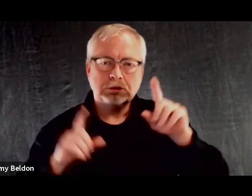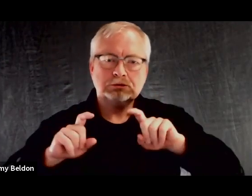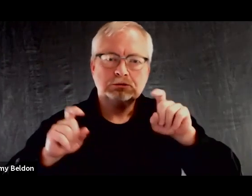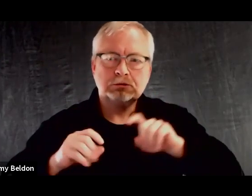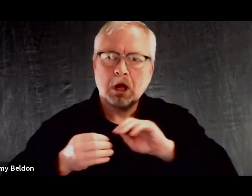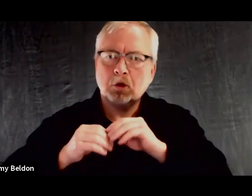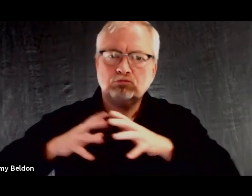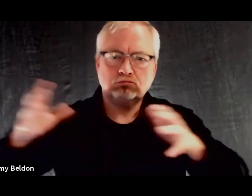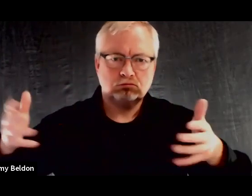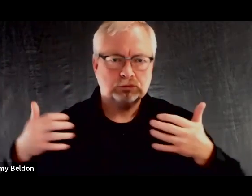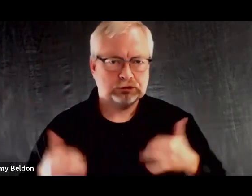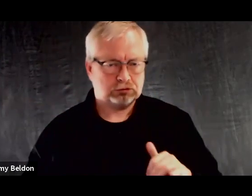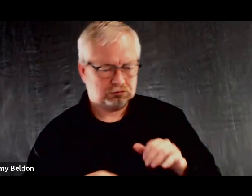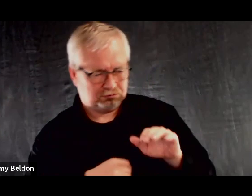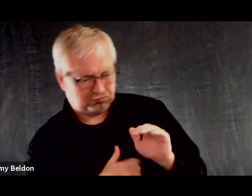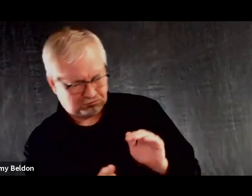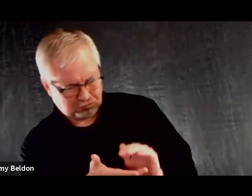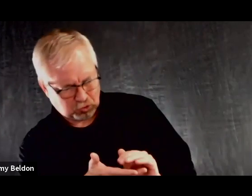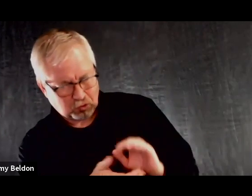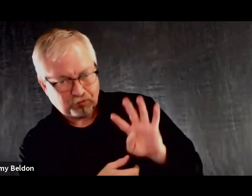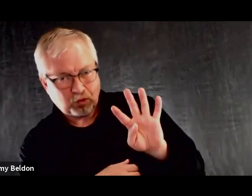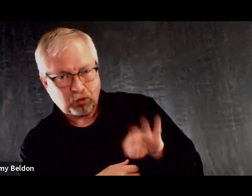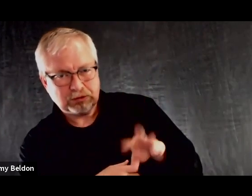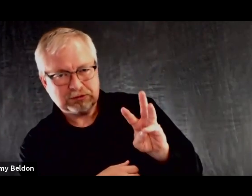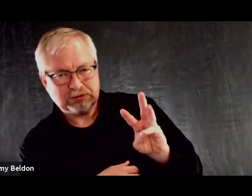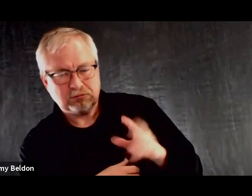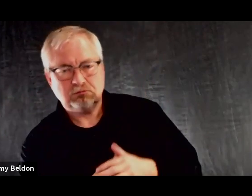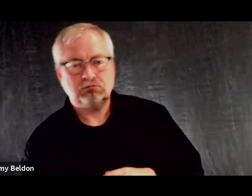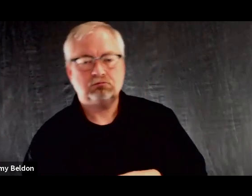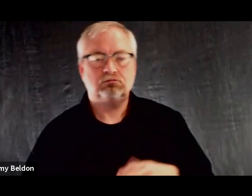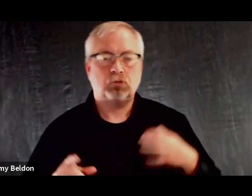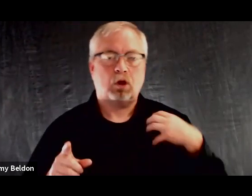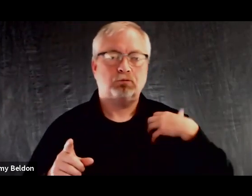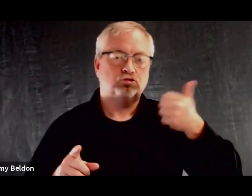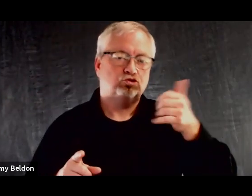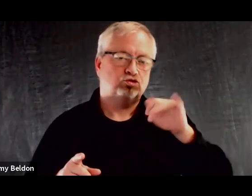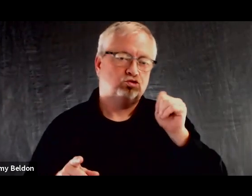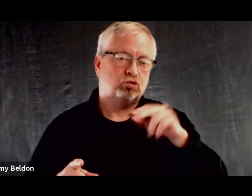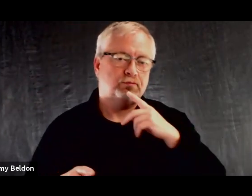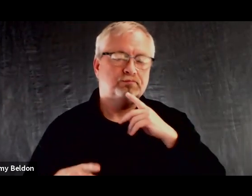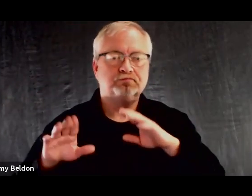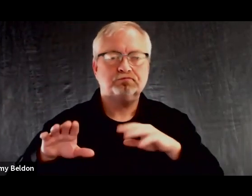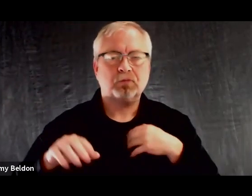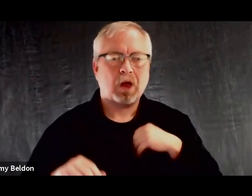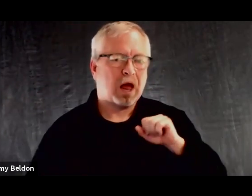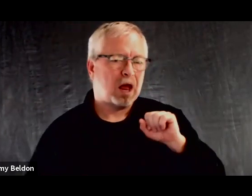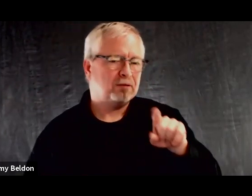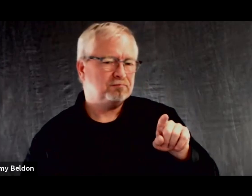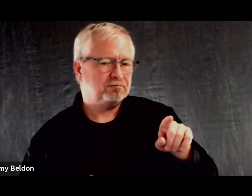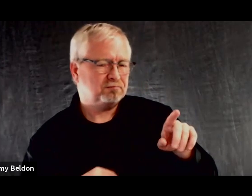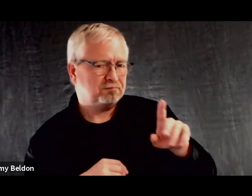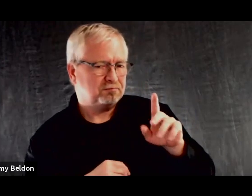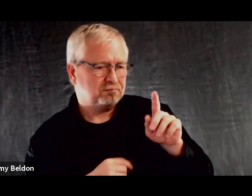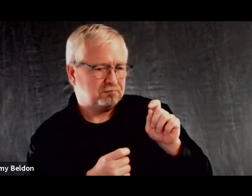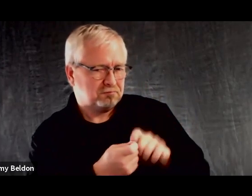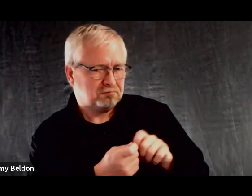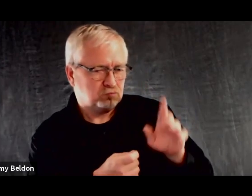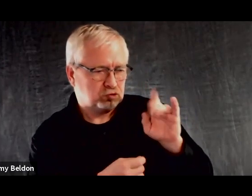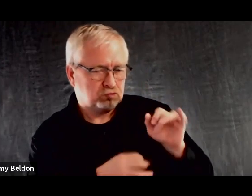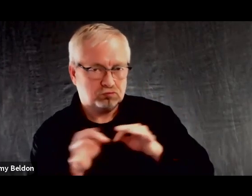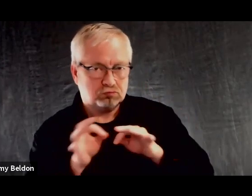I think I'll ask Chris to be more specific about this, but I think we've been saying for the last few days that the percentage